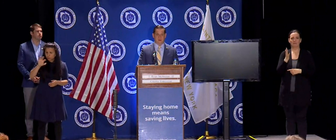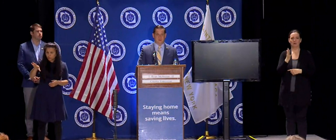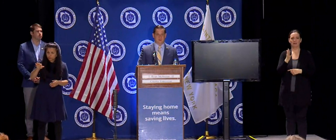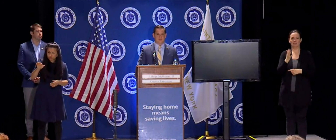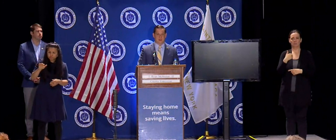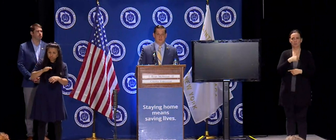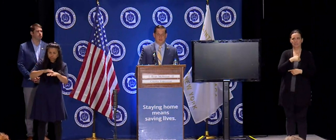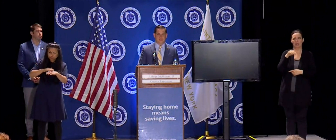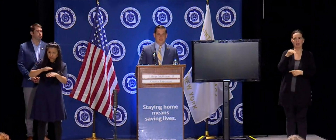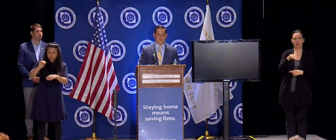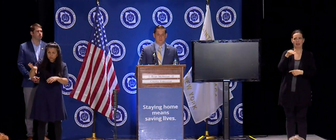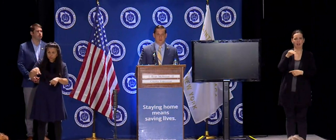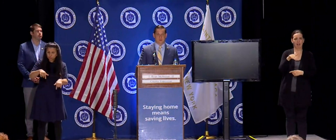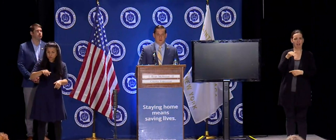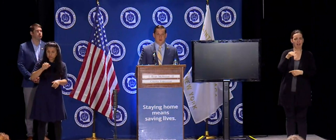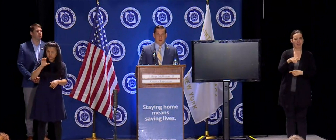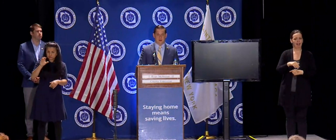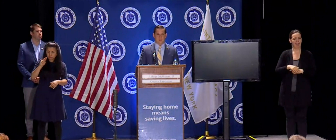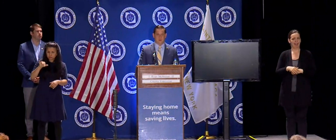We met the Amazon team,